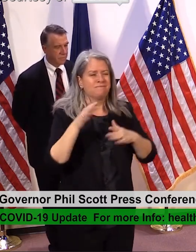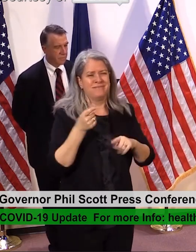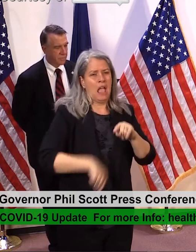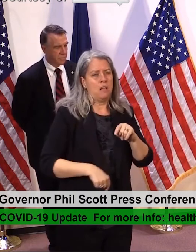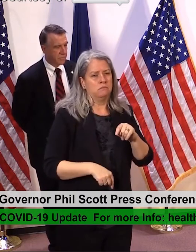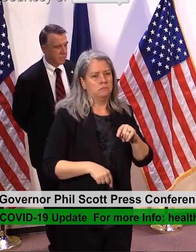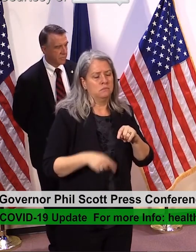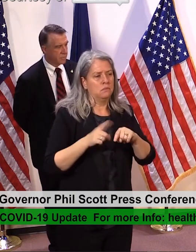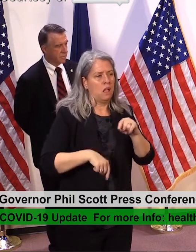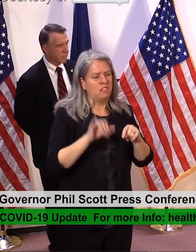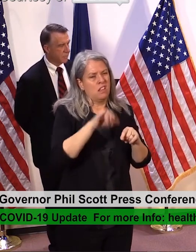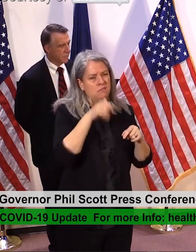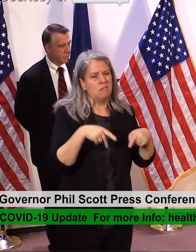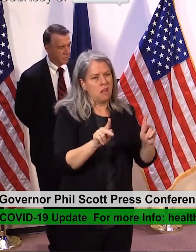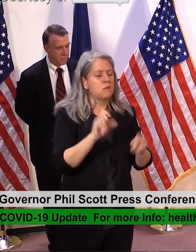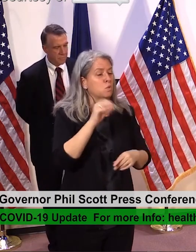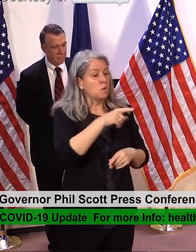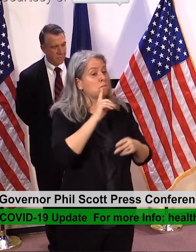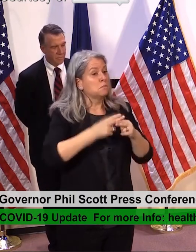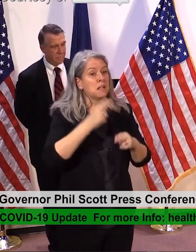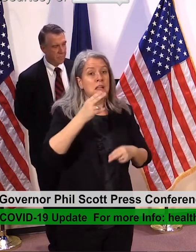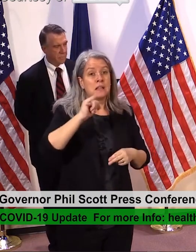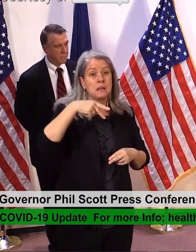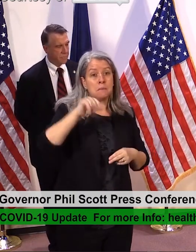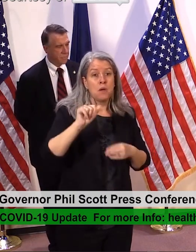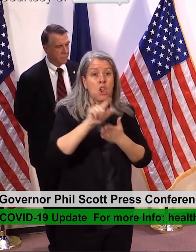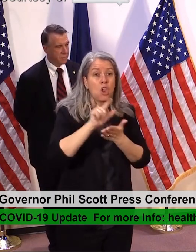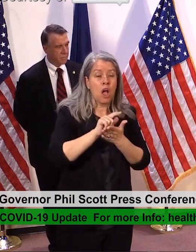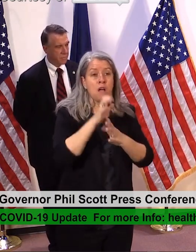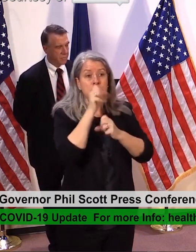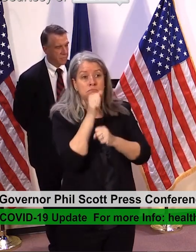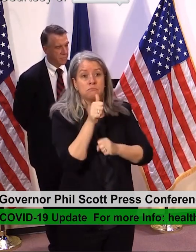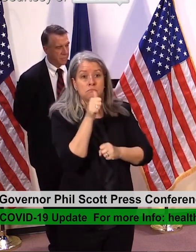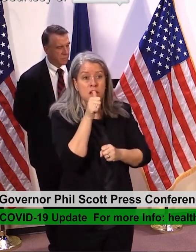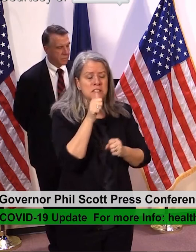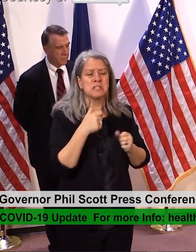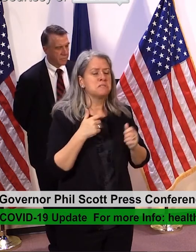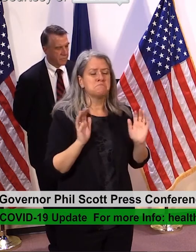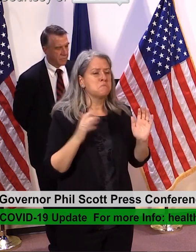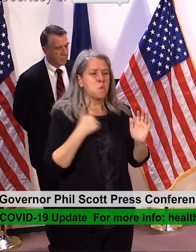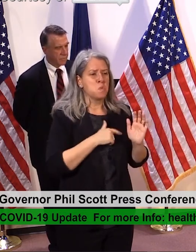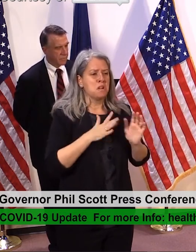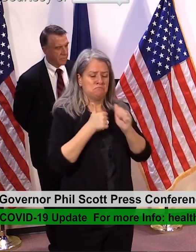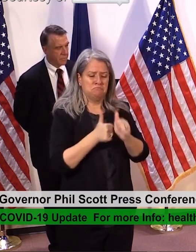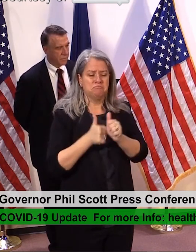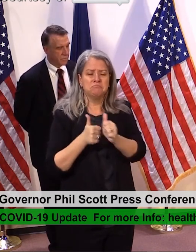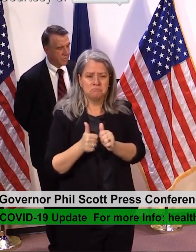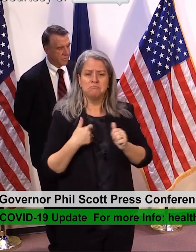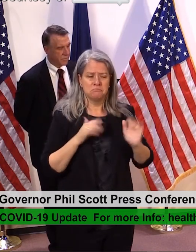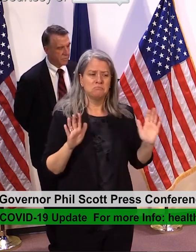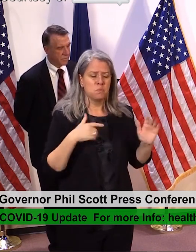way without worrying about being inappropriate or interfering